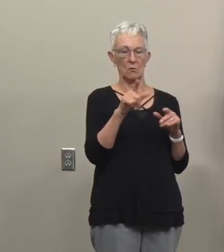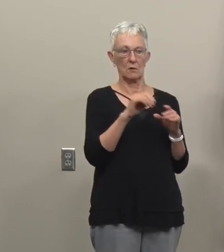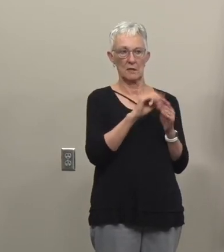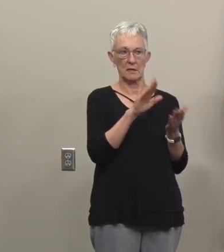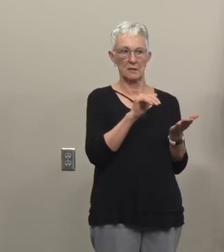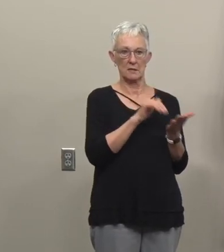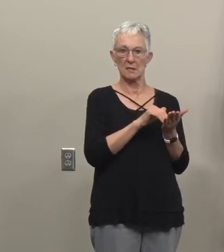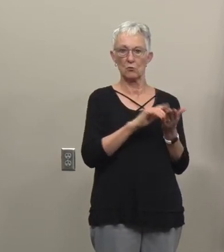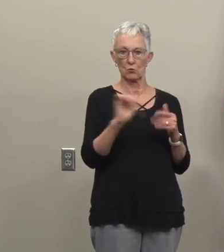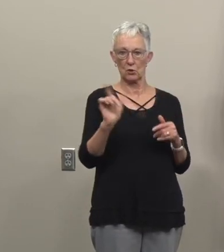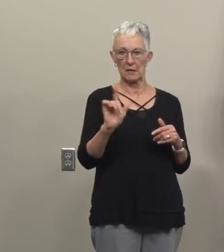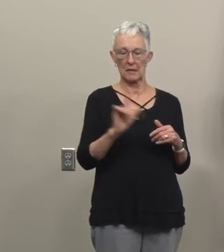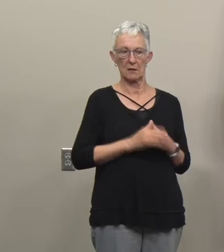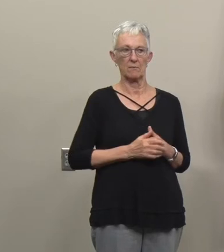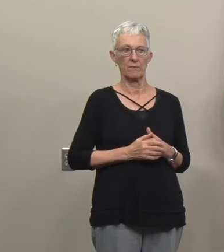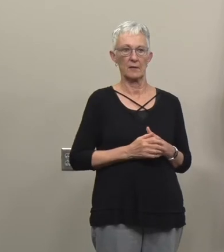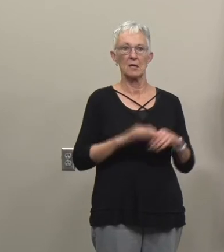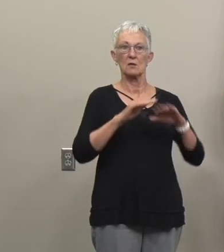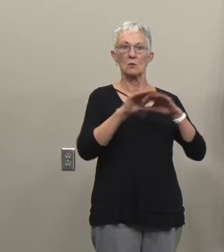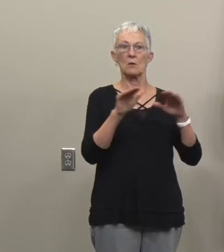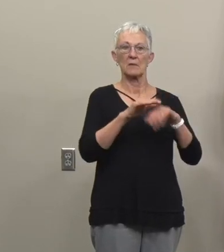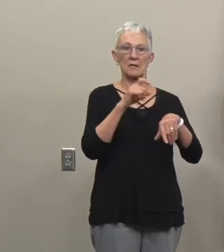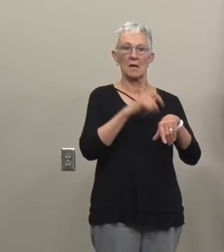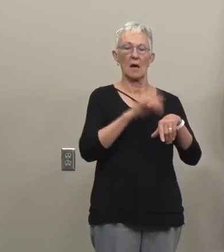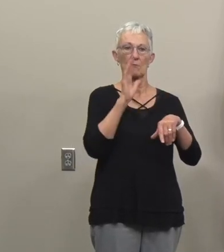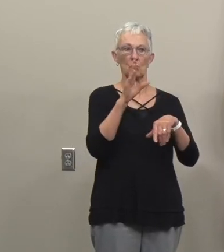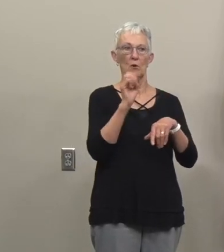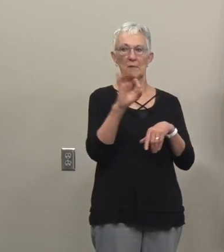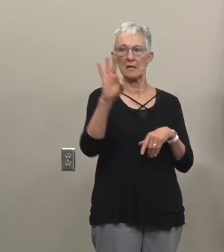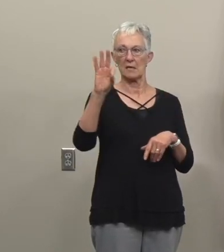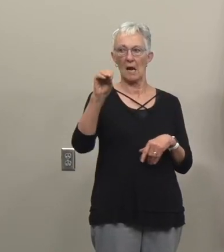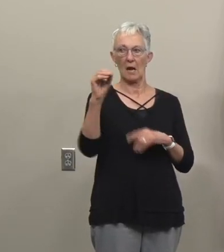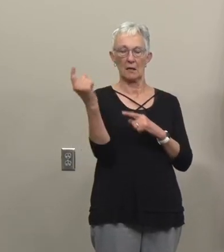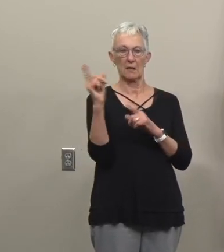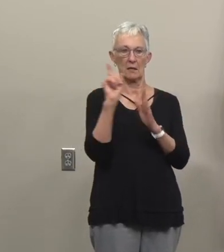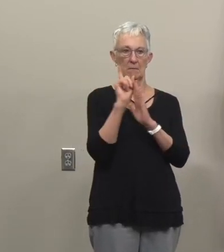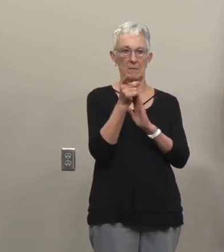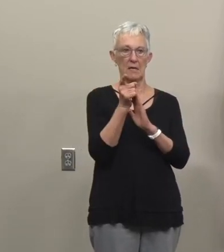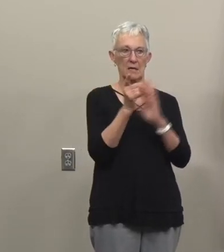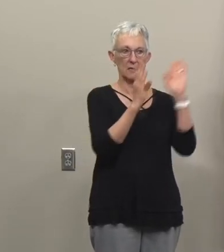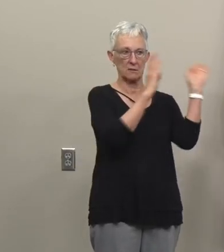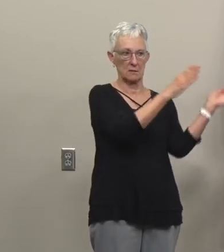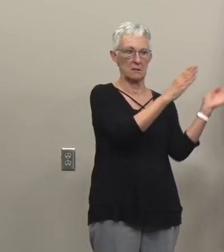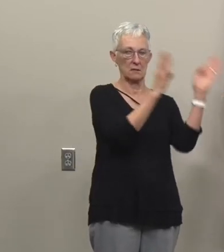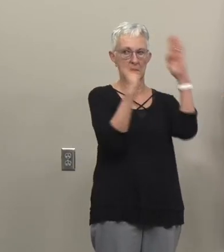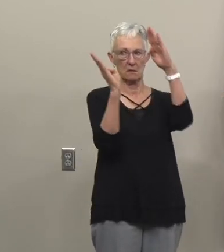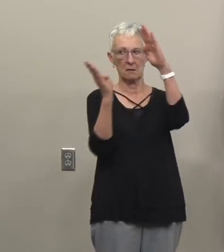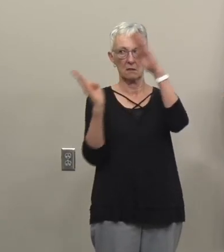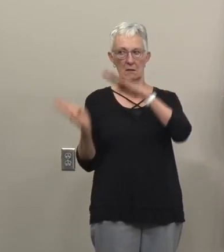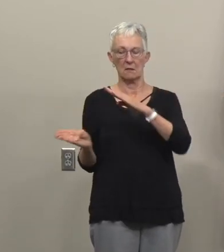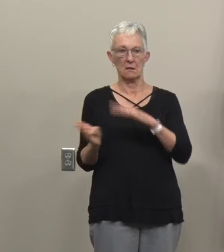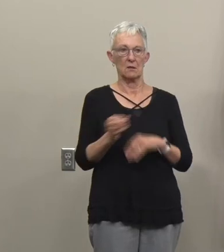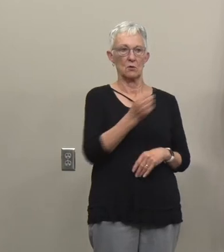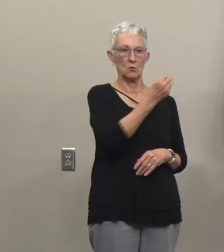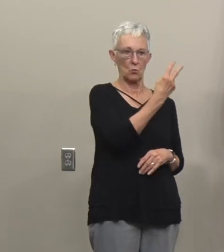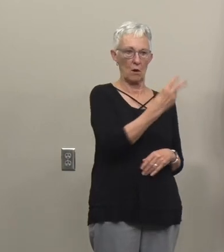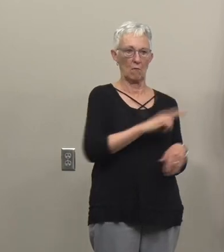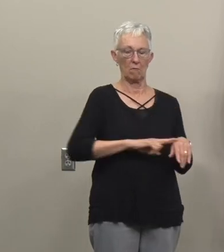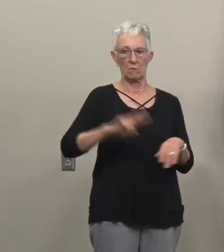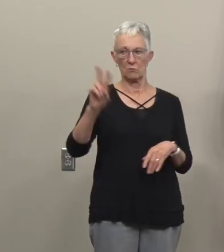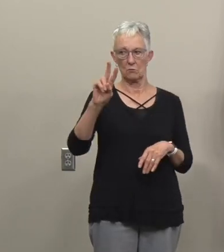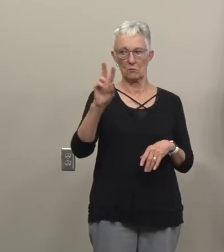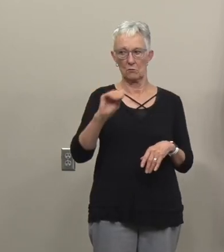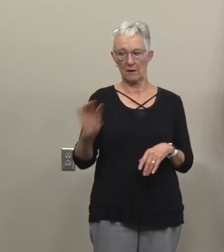swim periods will be 90 minutes long and organized in 3 daily sessions at 12 noon, 2 p.m., and 4